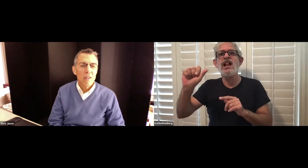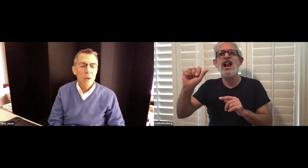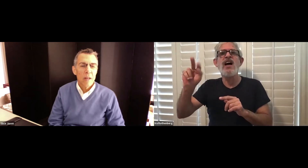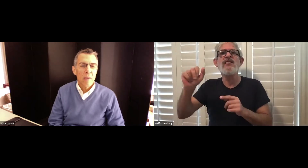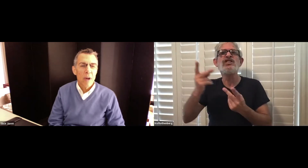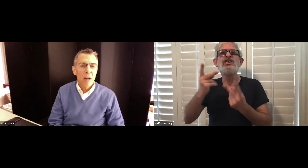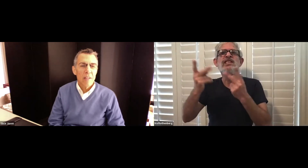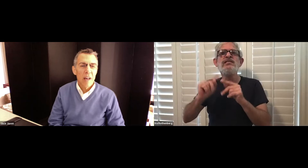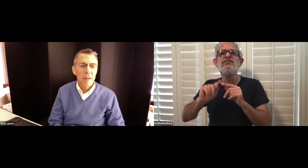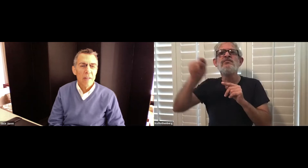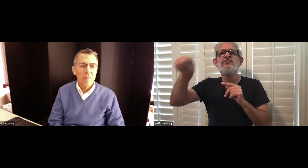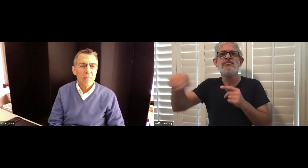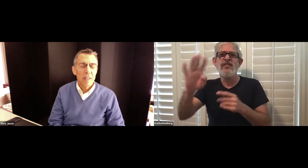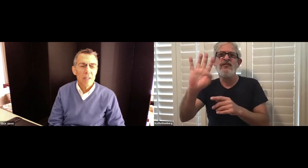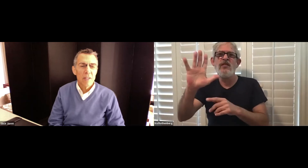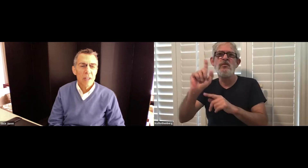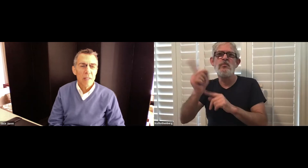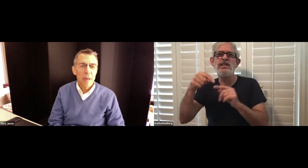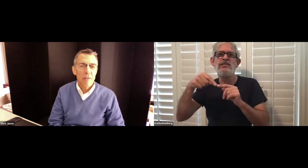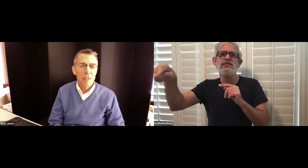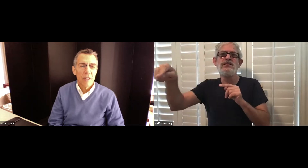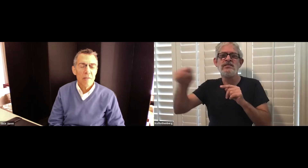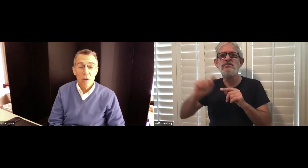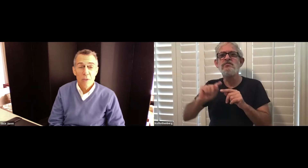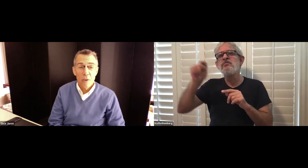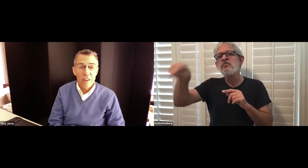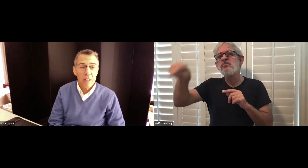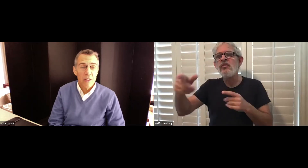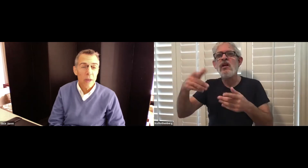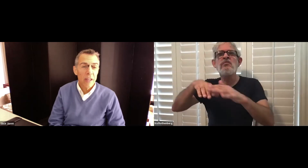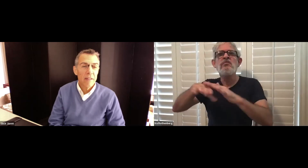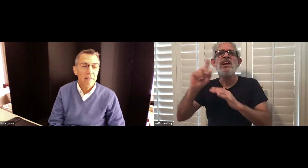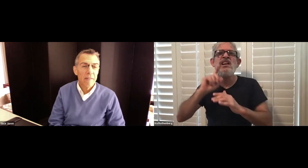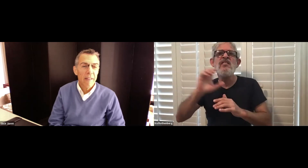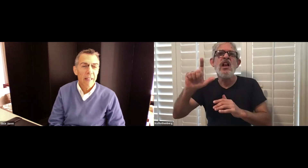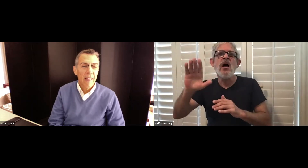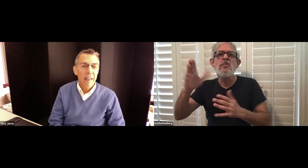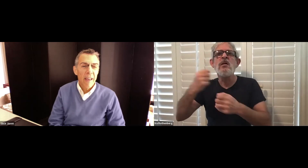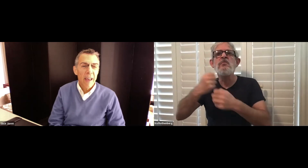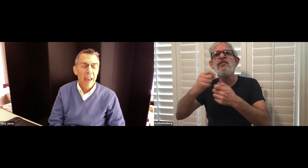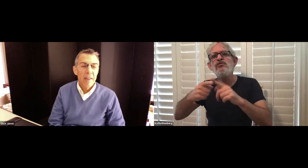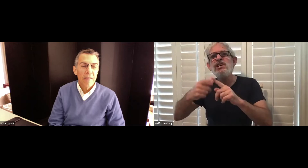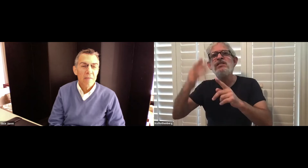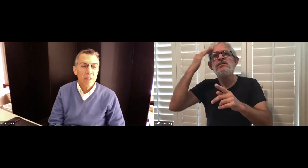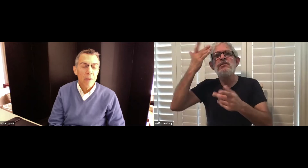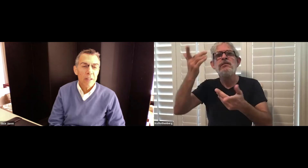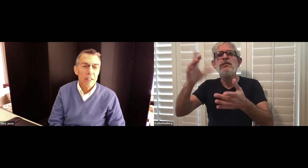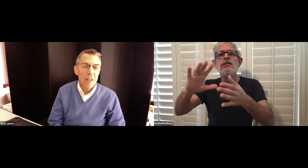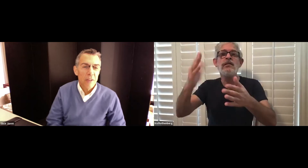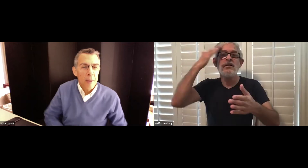in Bratislava, he just decided to pay a visit. It was only 45 minutes away. And he went to the Deaf Club and made